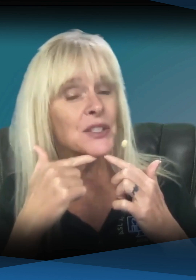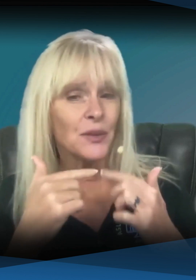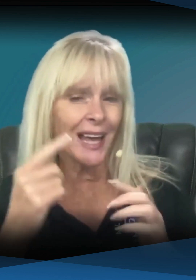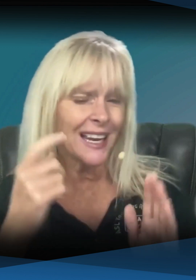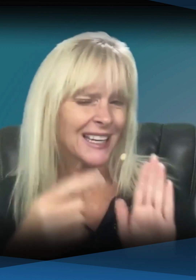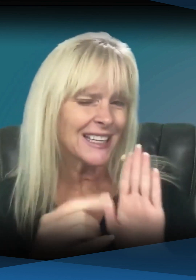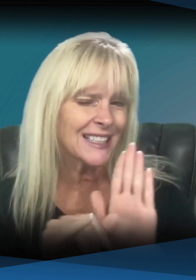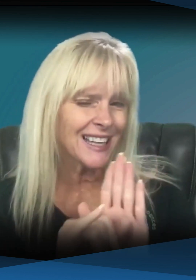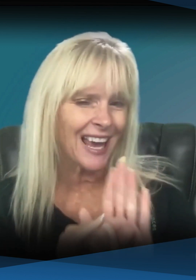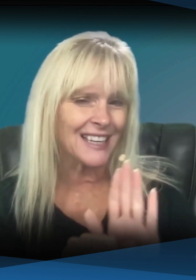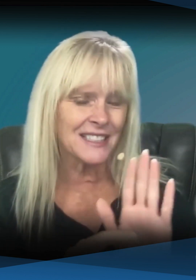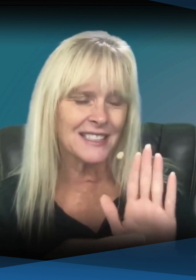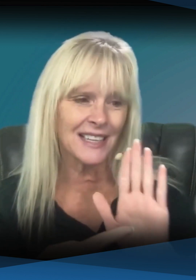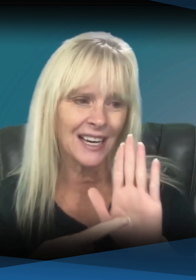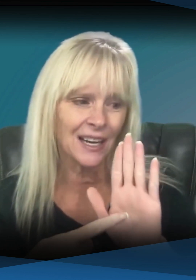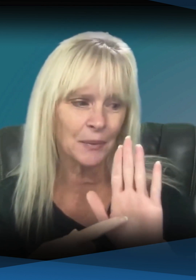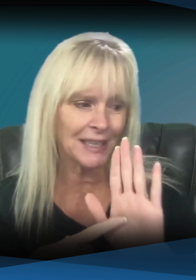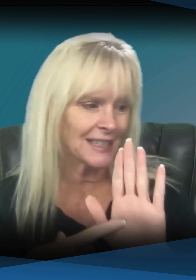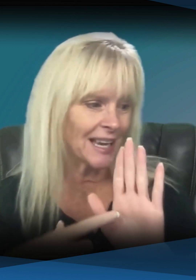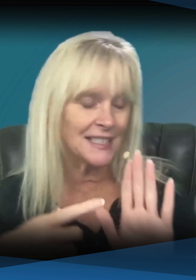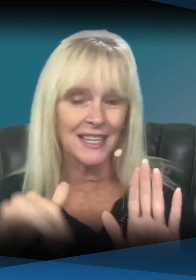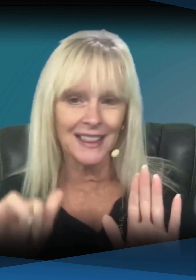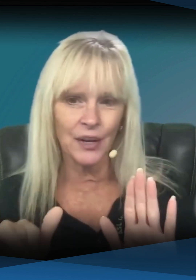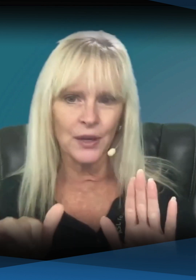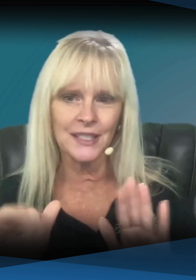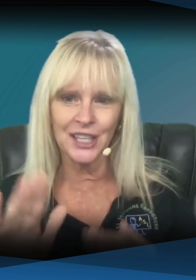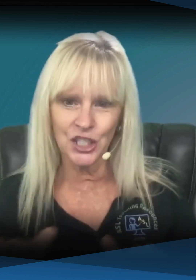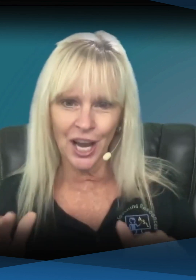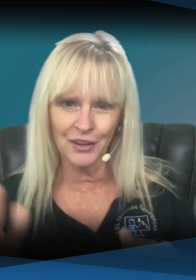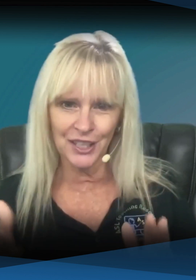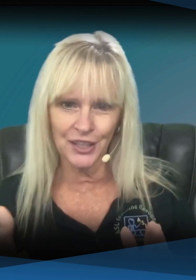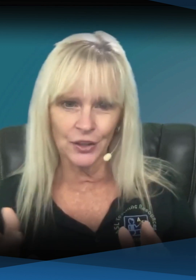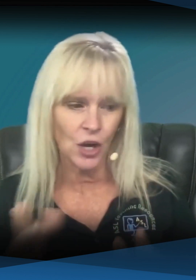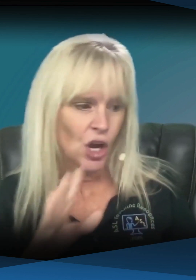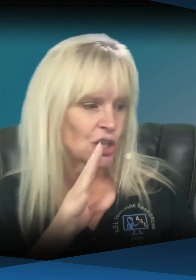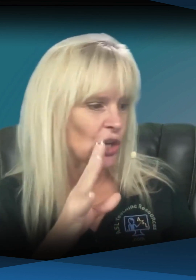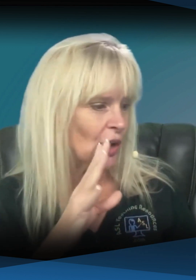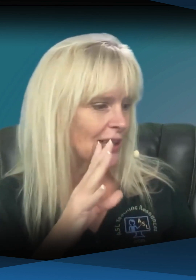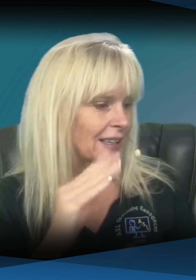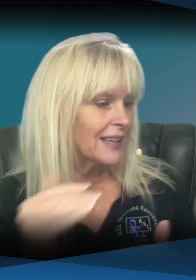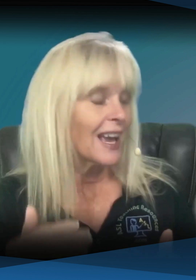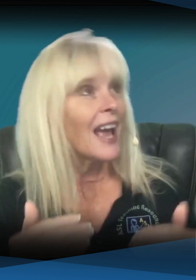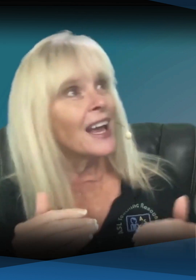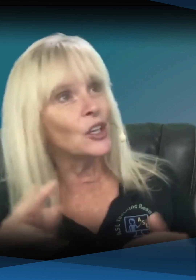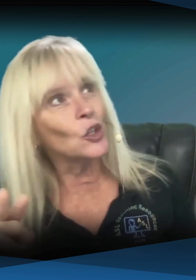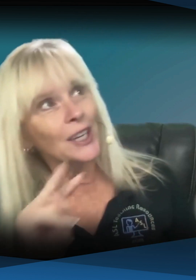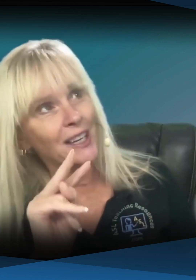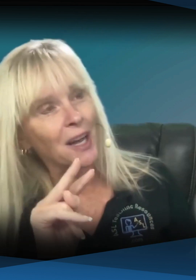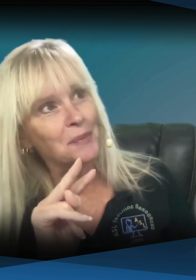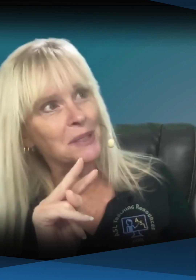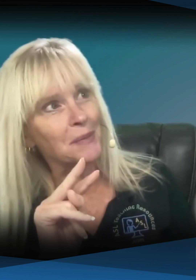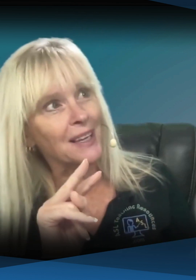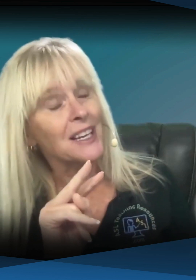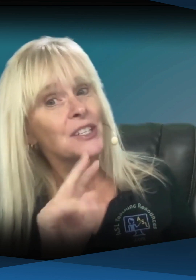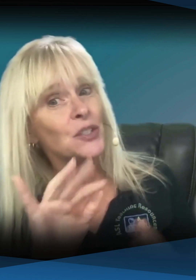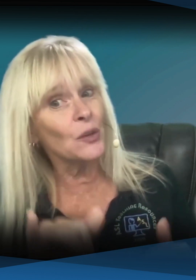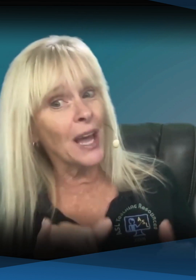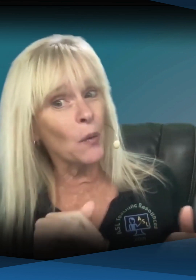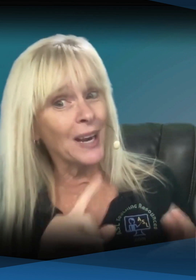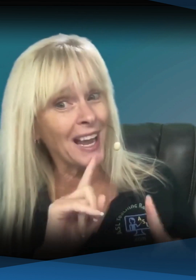that indicates that there is a child here talking and looking up to me. So now when I